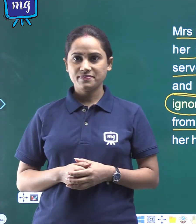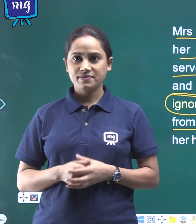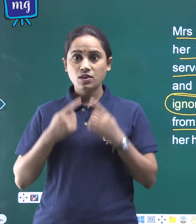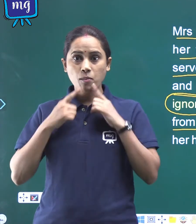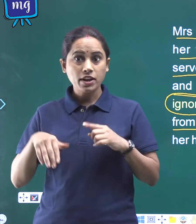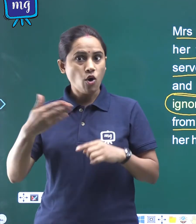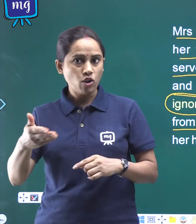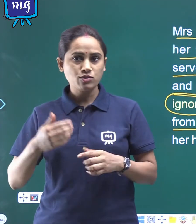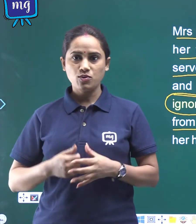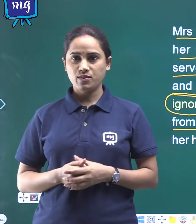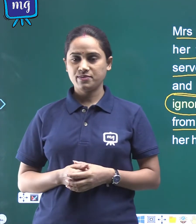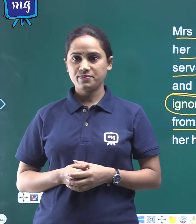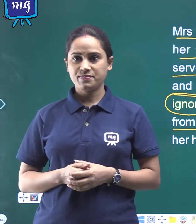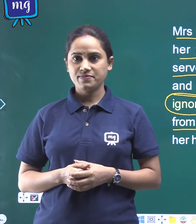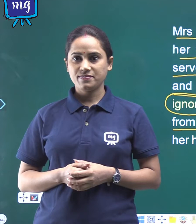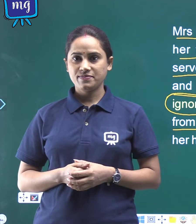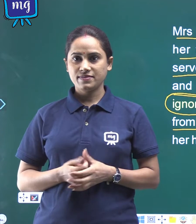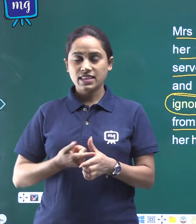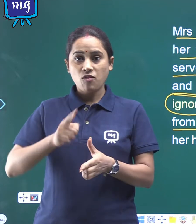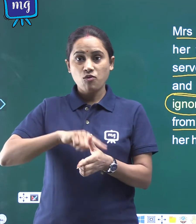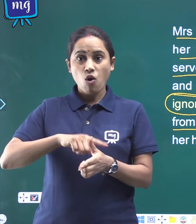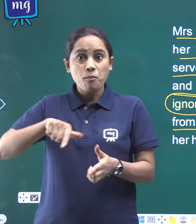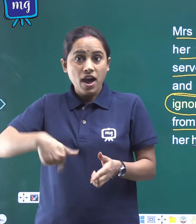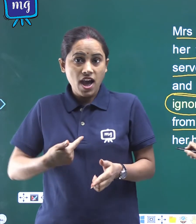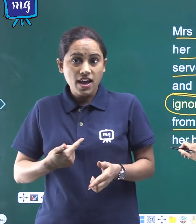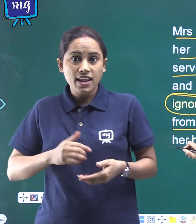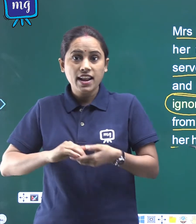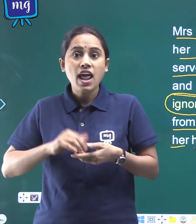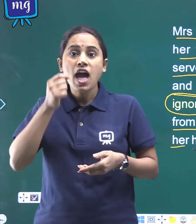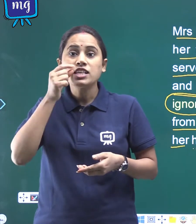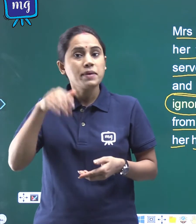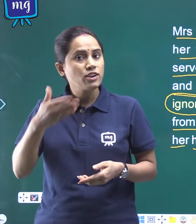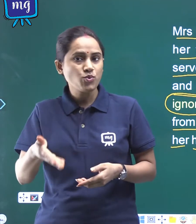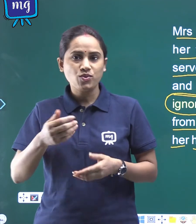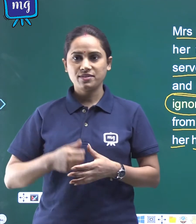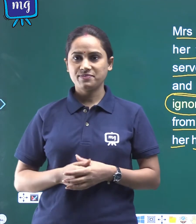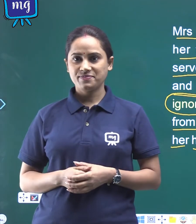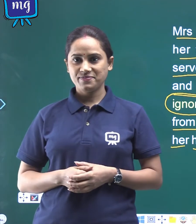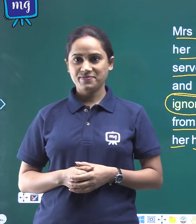but also from her husband too.